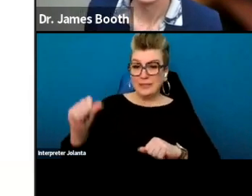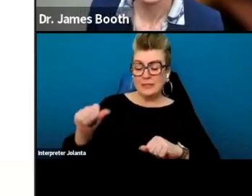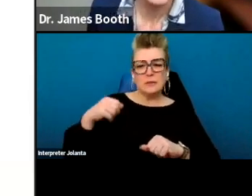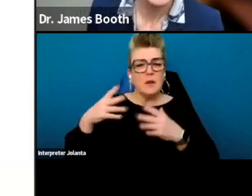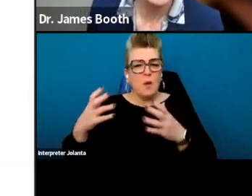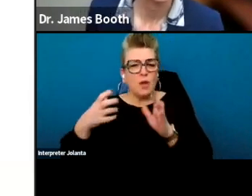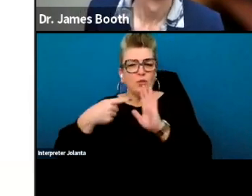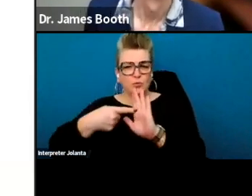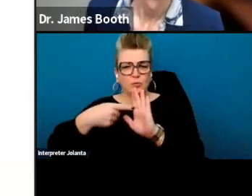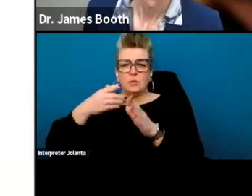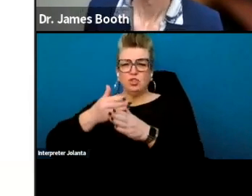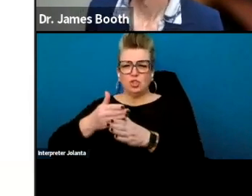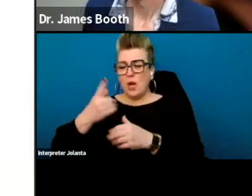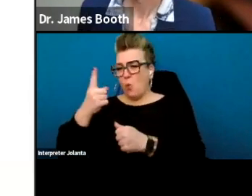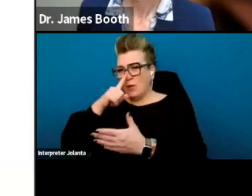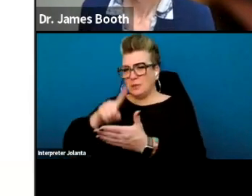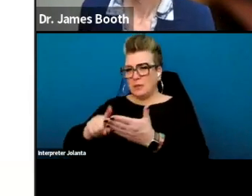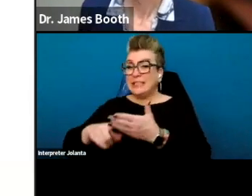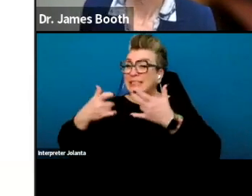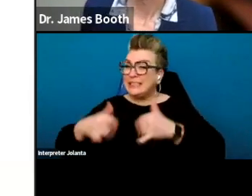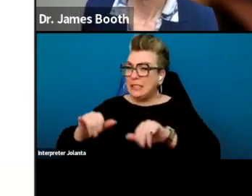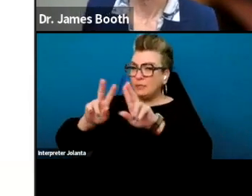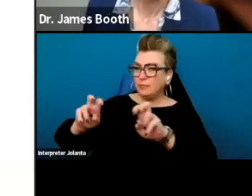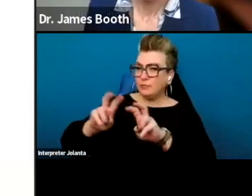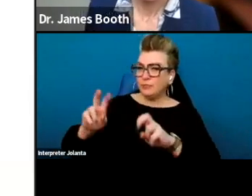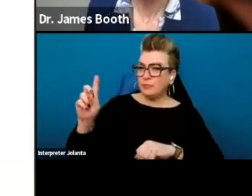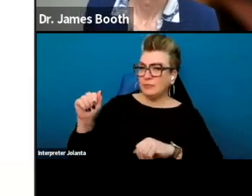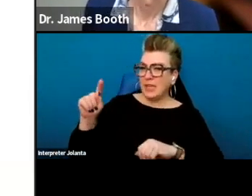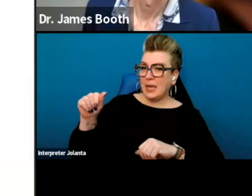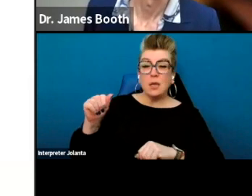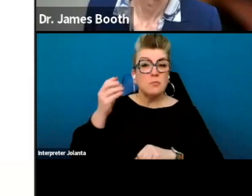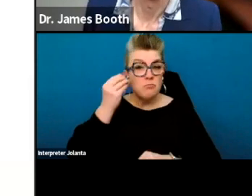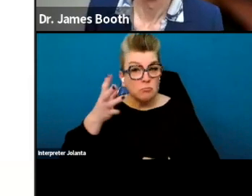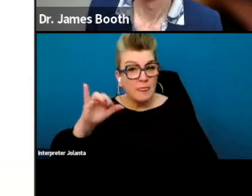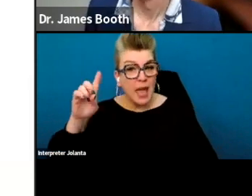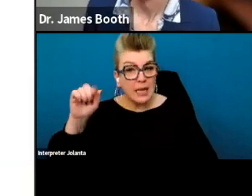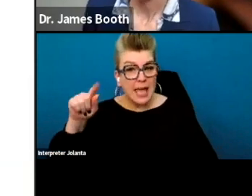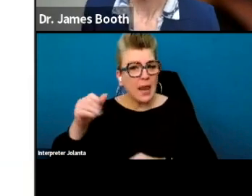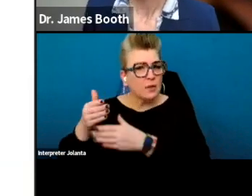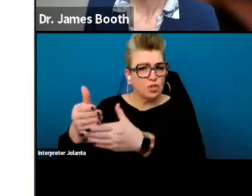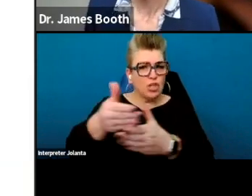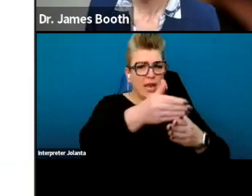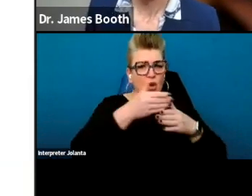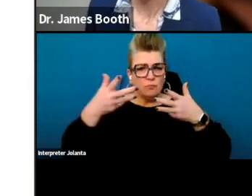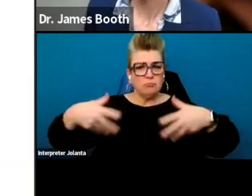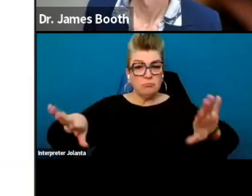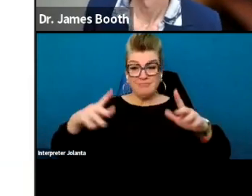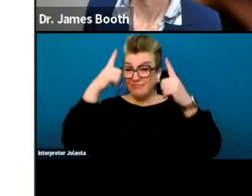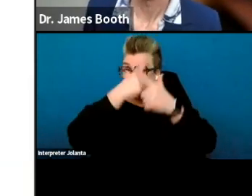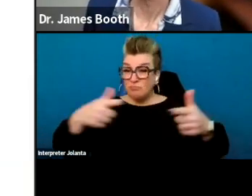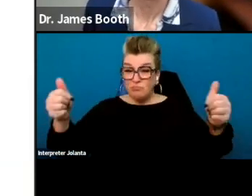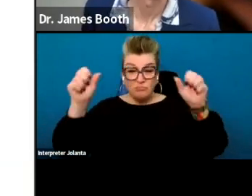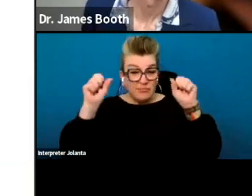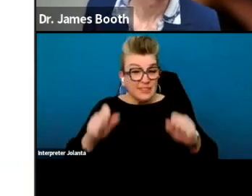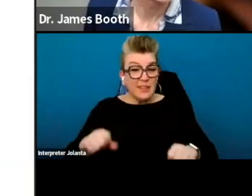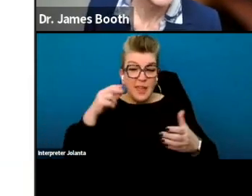at the data. I should note that this data is shared, so anybody can look at it